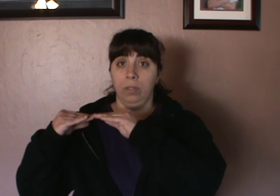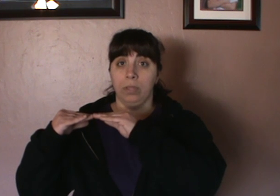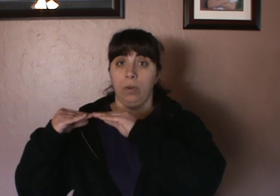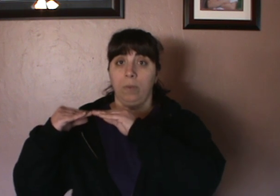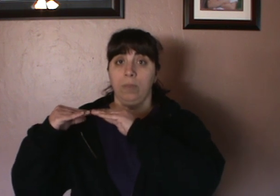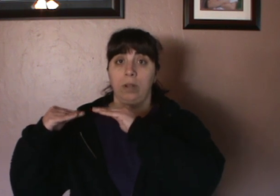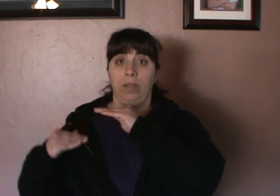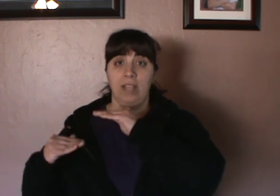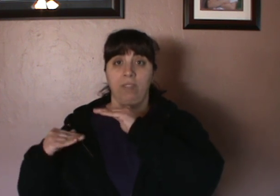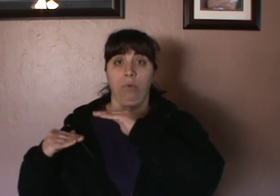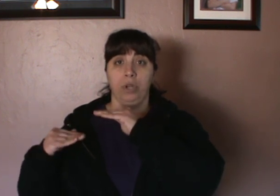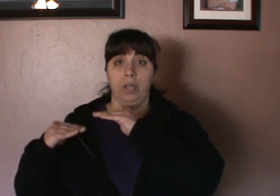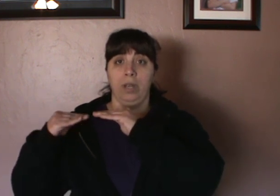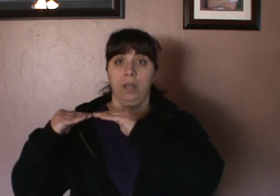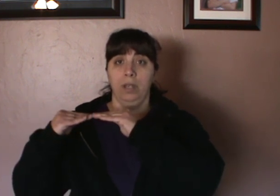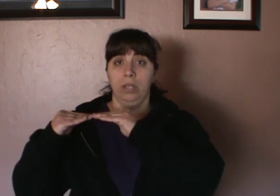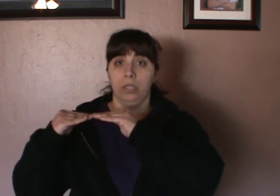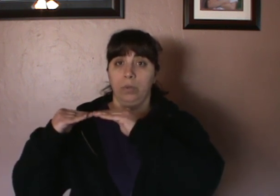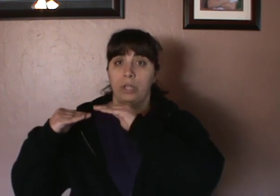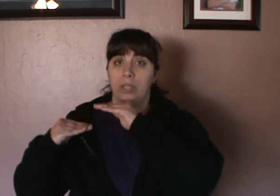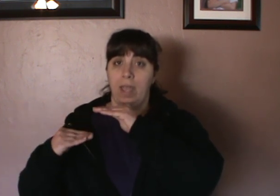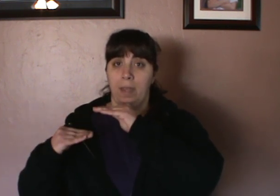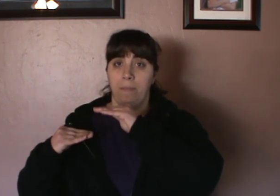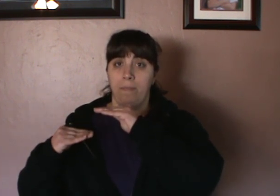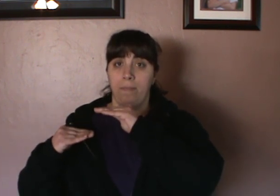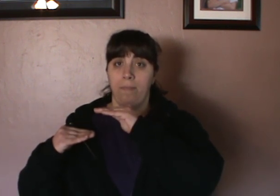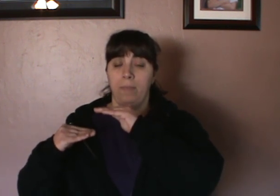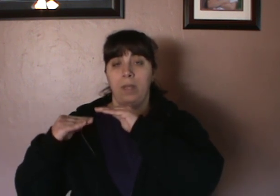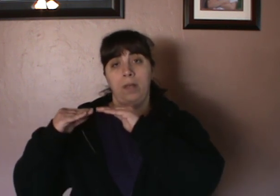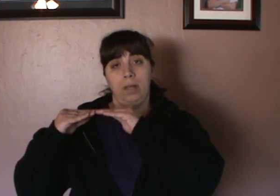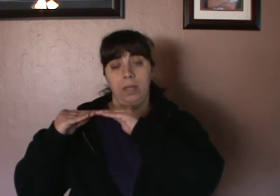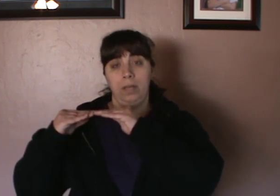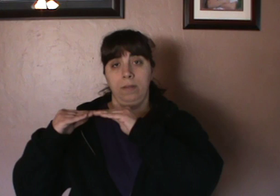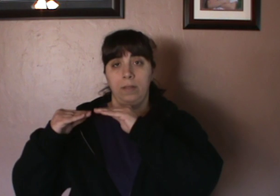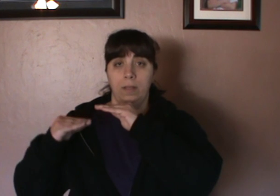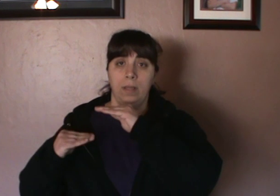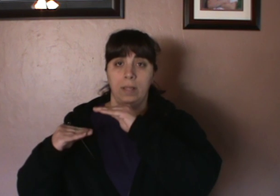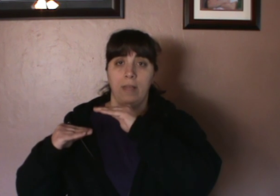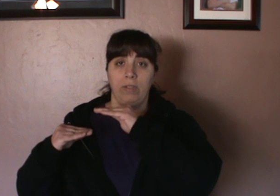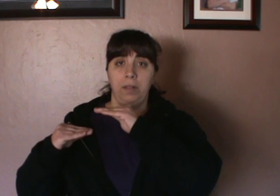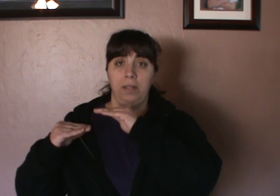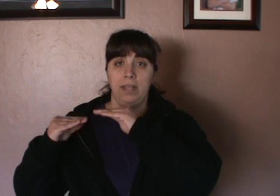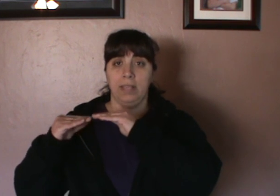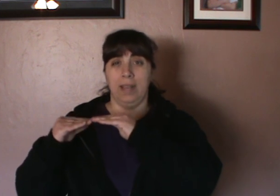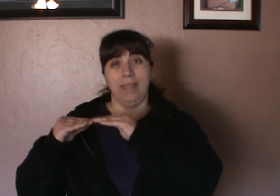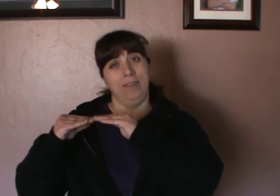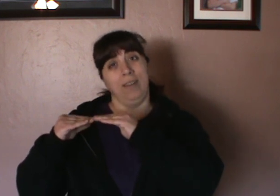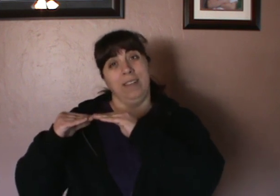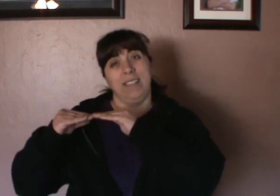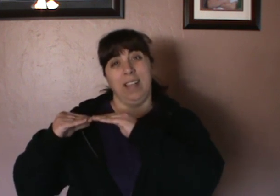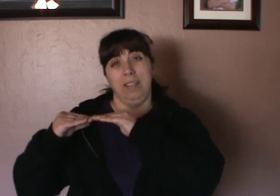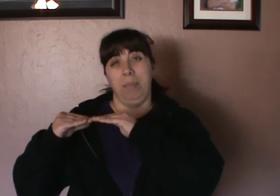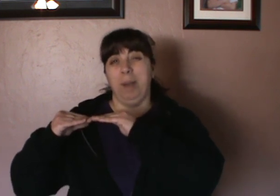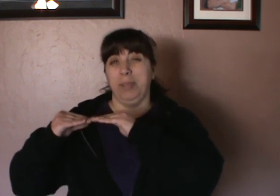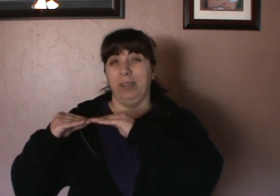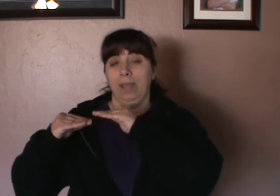so they're less fortunate. So we'll just say, oh, they have a little less than I. They're not exactly popular like